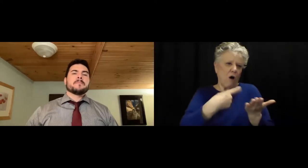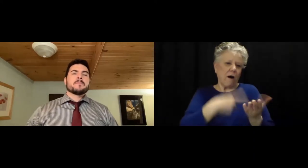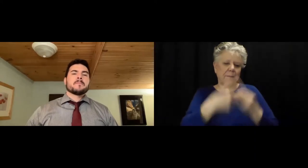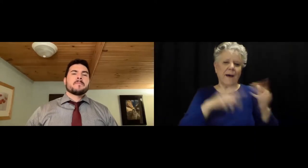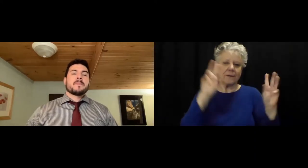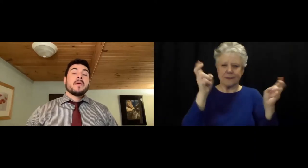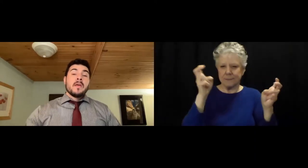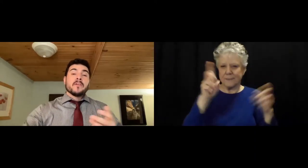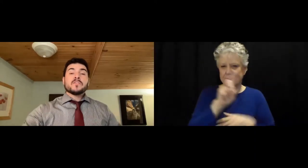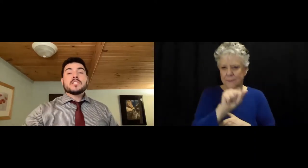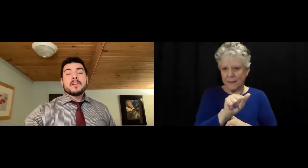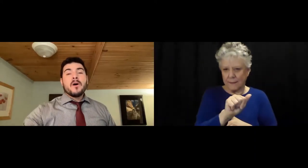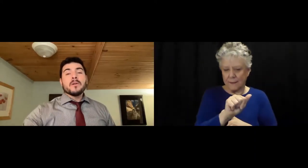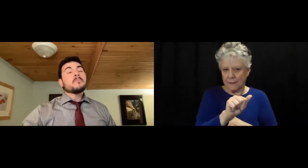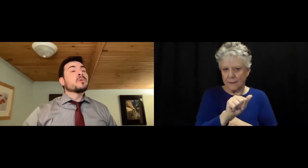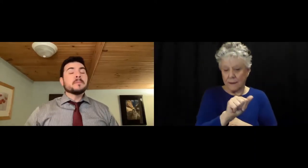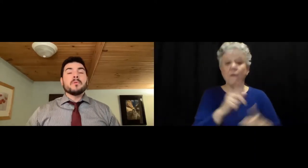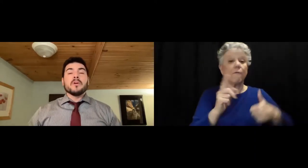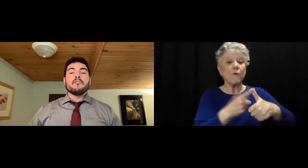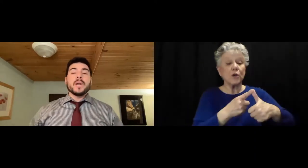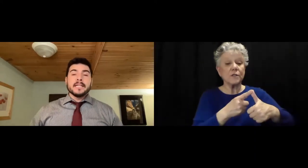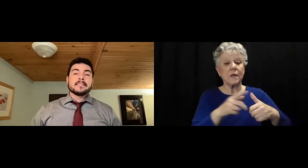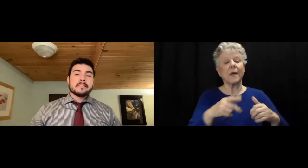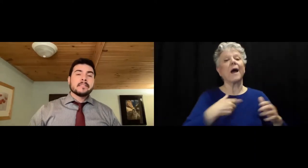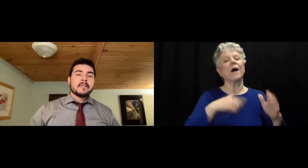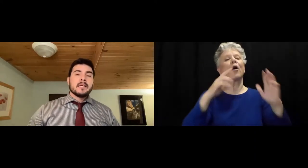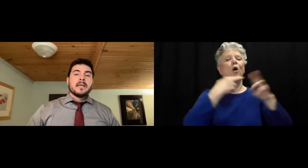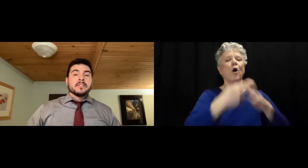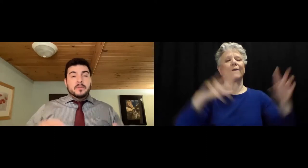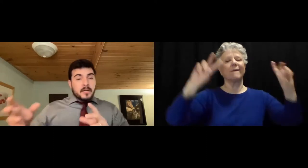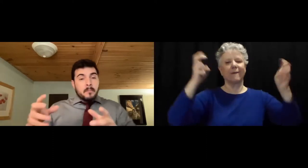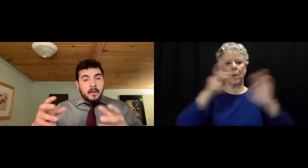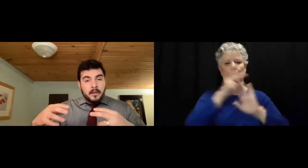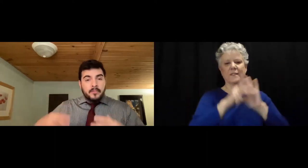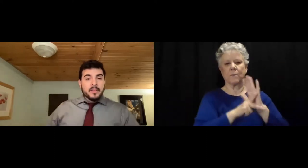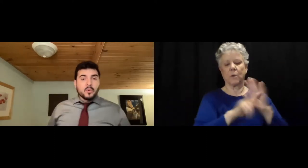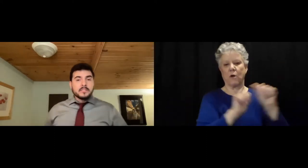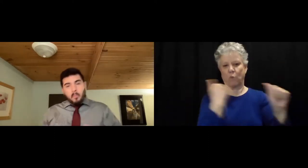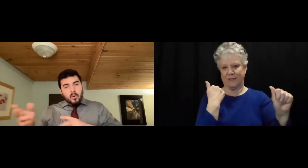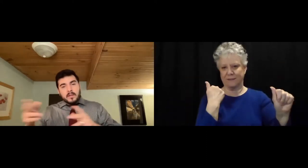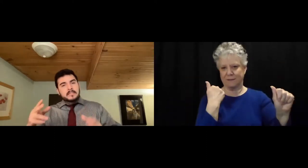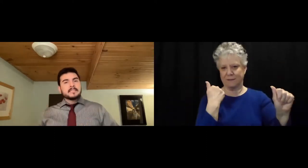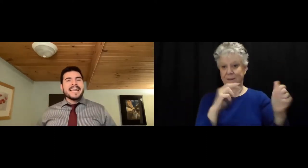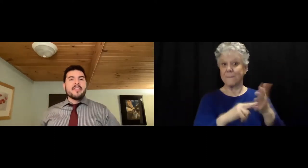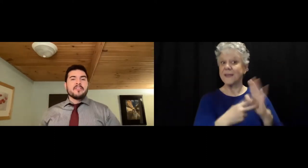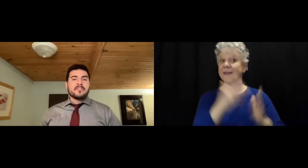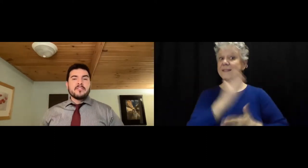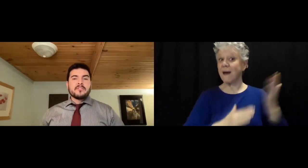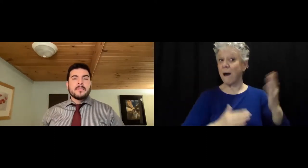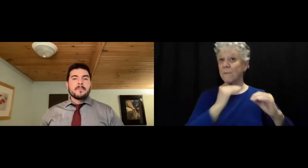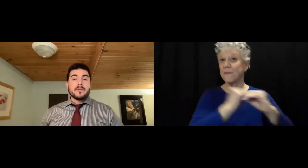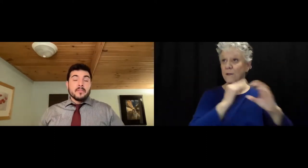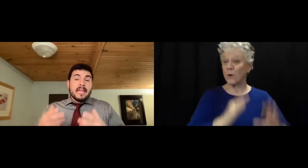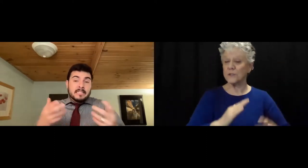disability. The first could be called principled avoidance. So some theologians, moralists and